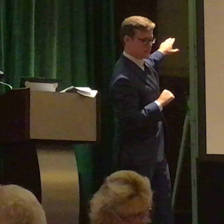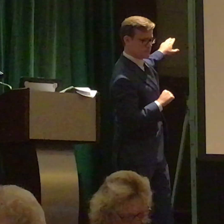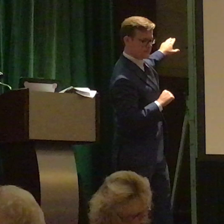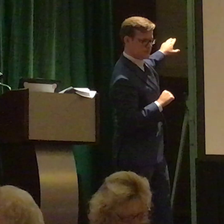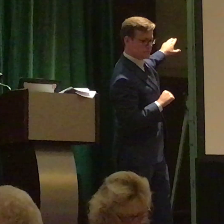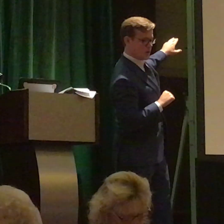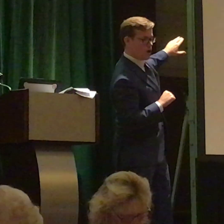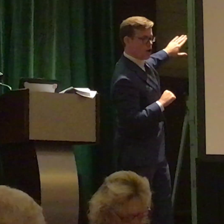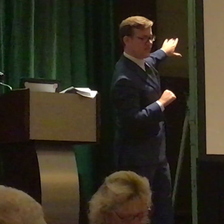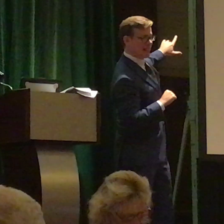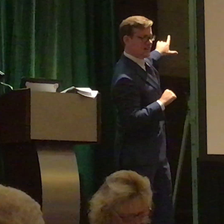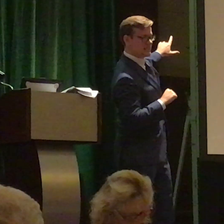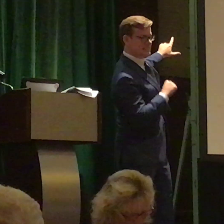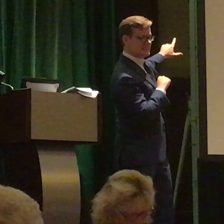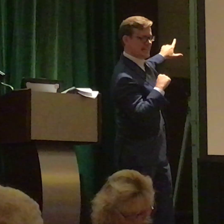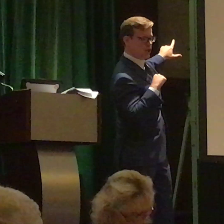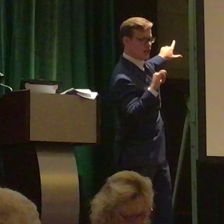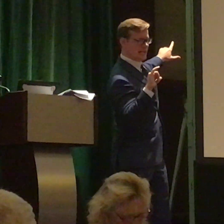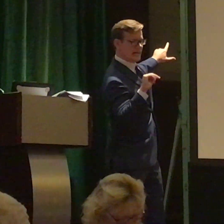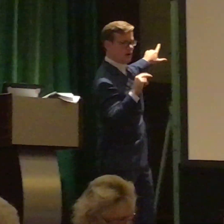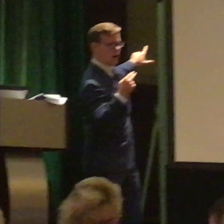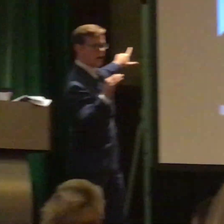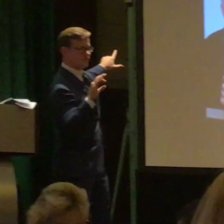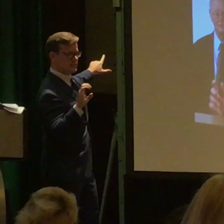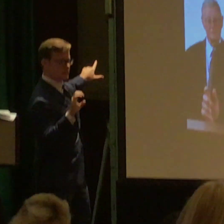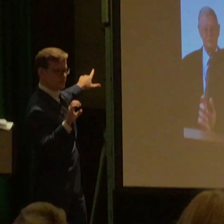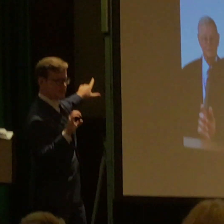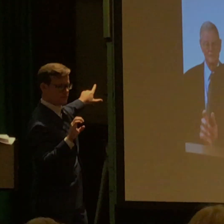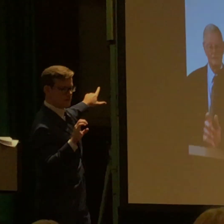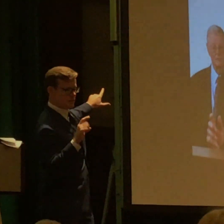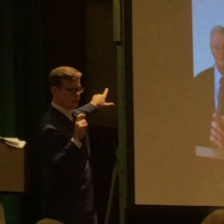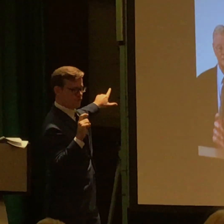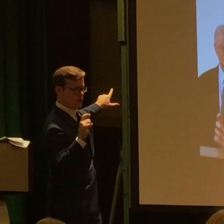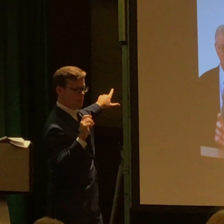And they're in the Senate. The man on the left,